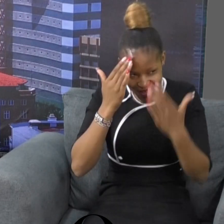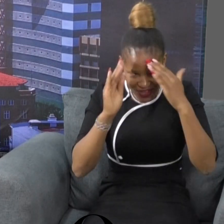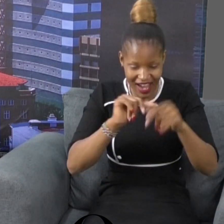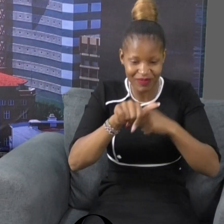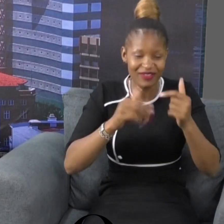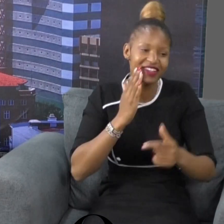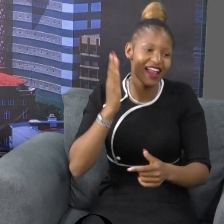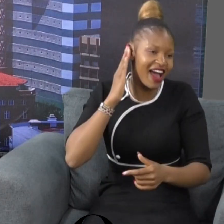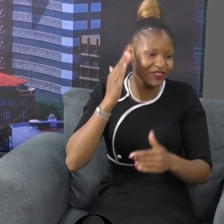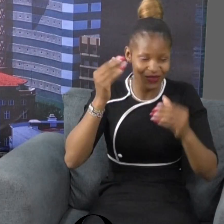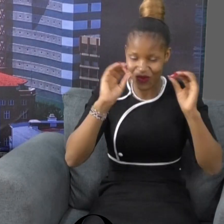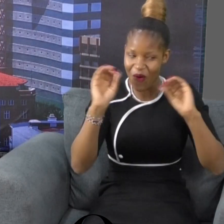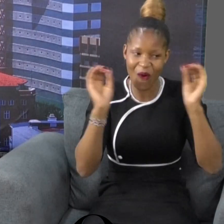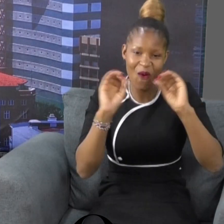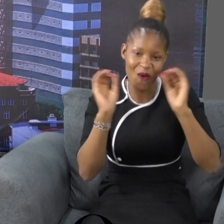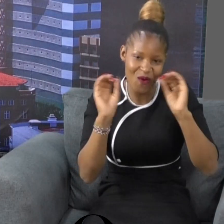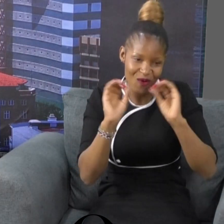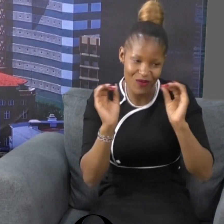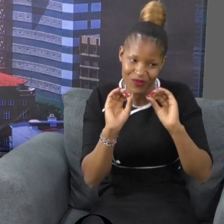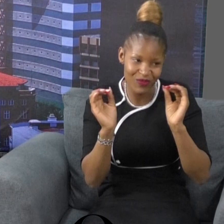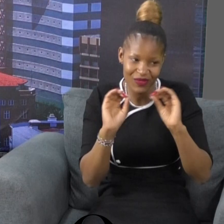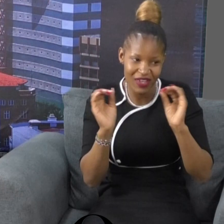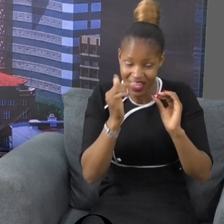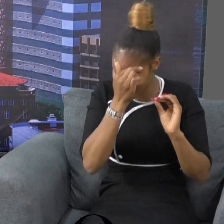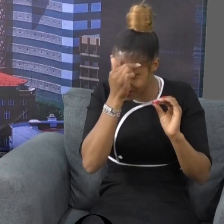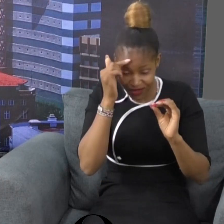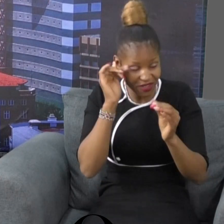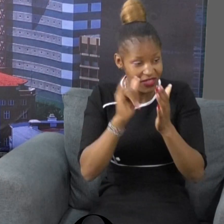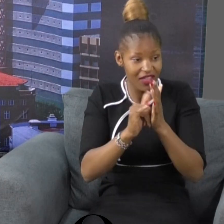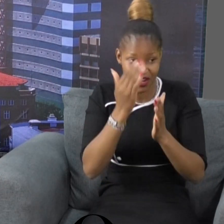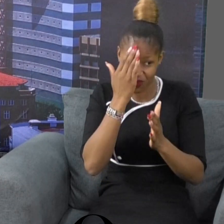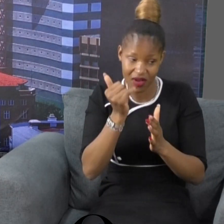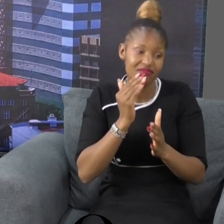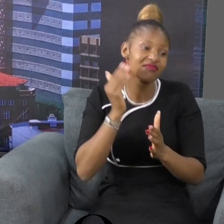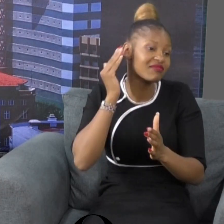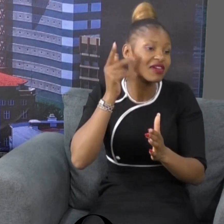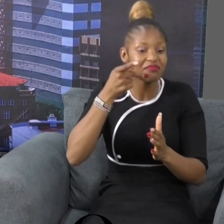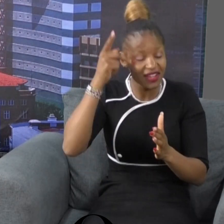and I integrated with deaf after 2012. So